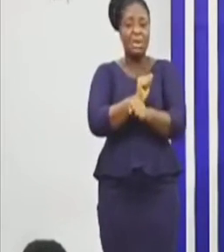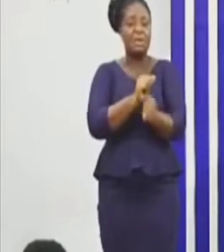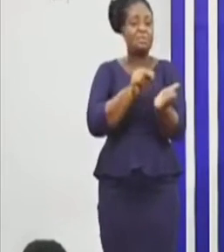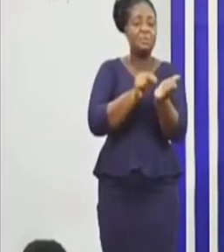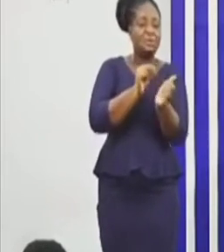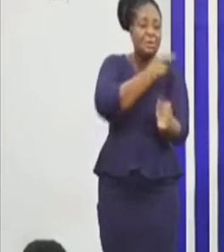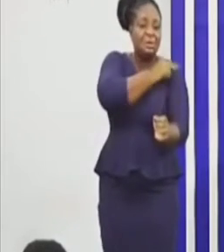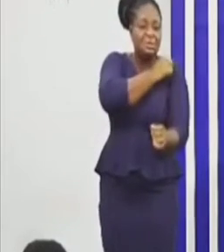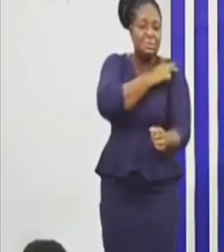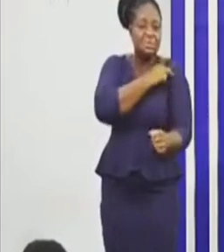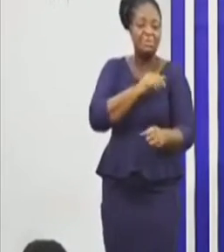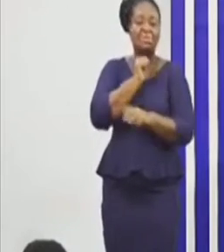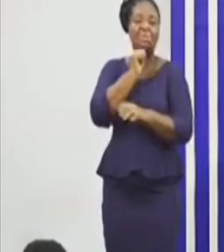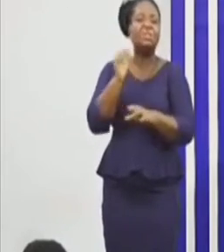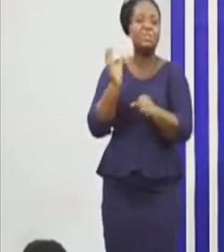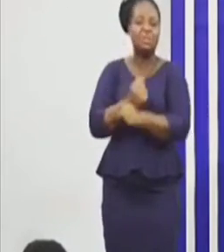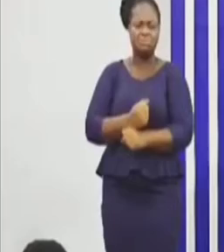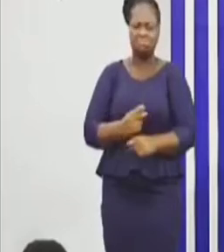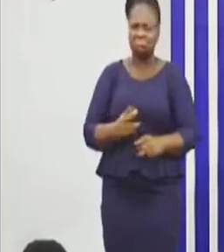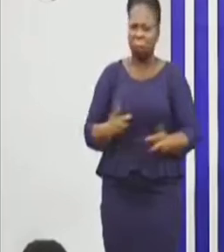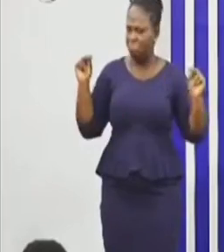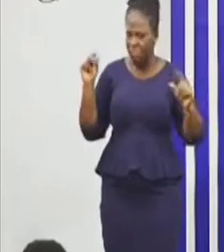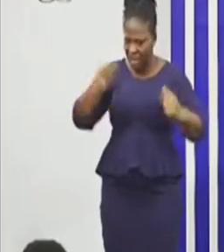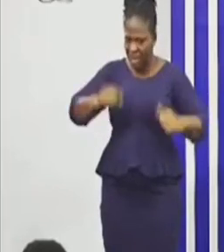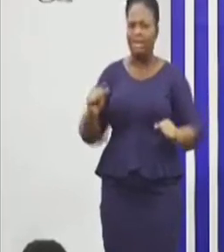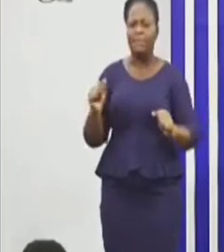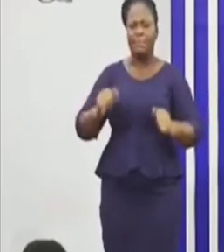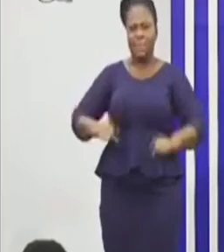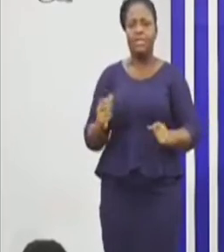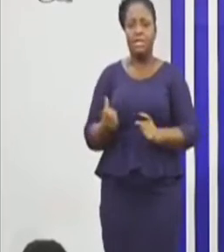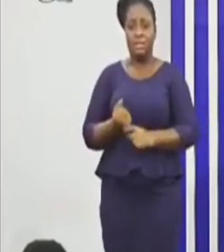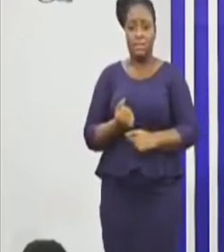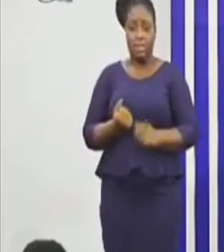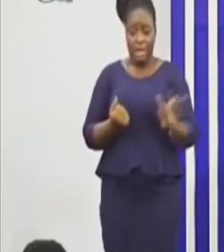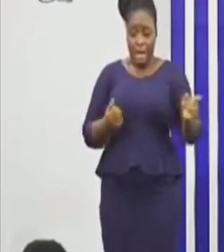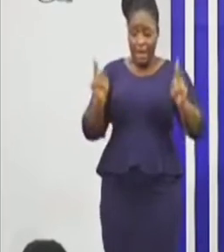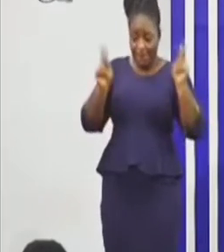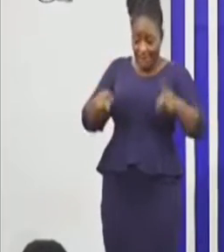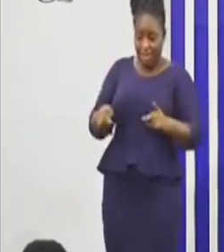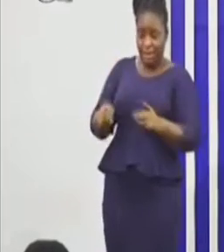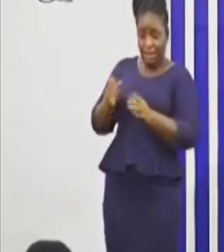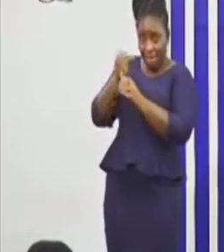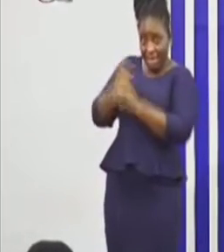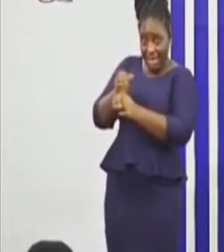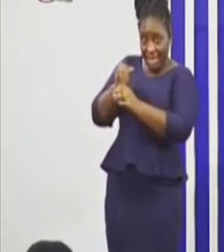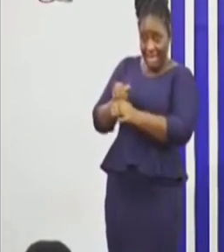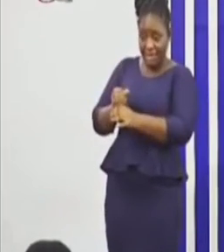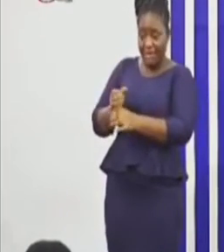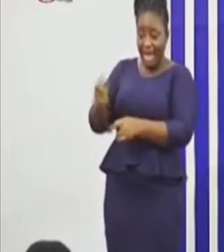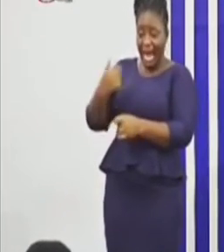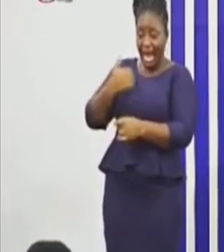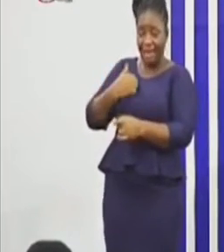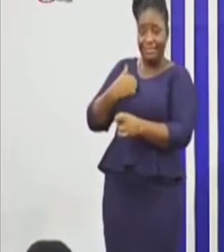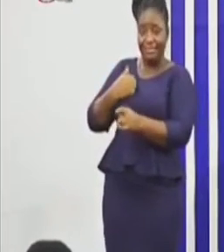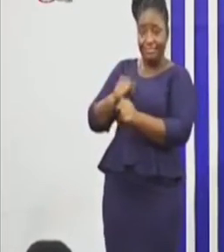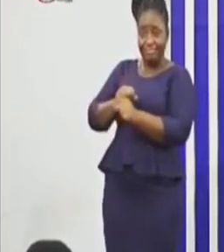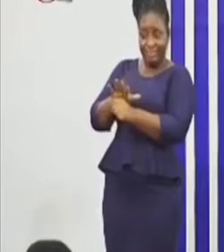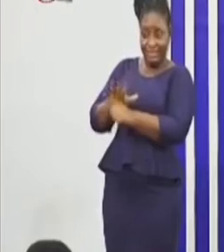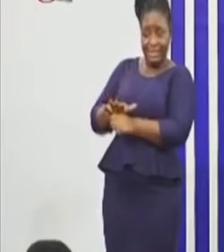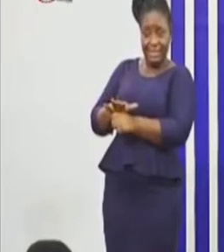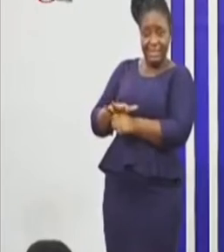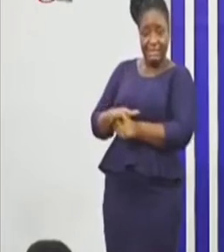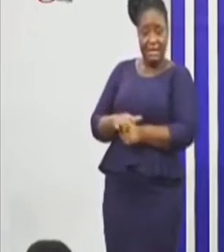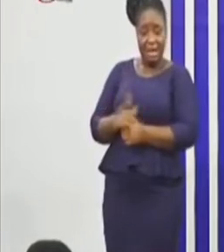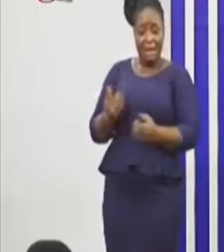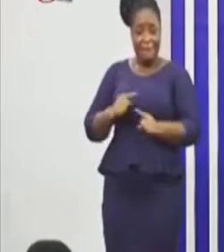no ohona me wo no minim so mo omo sure me sure mo no de omo yare ni bi inti me bo me ho ba but say bi